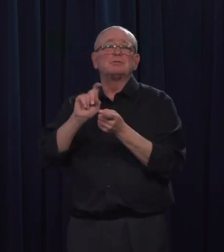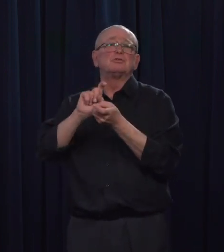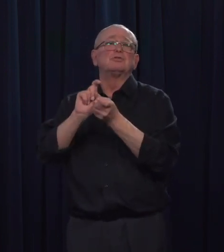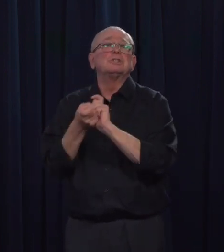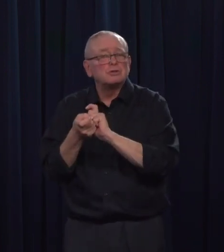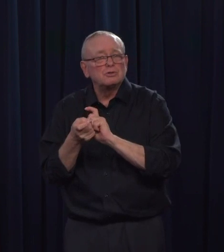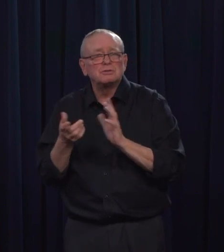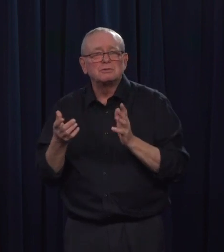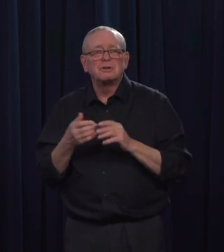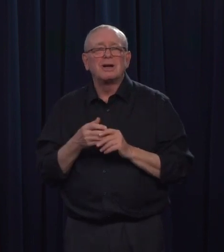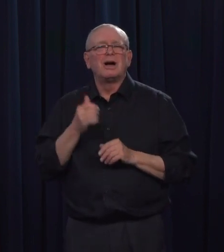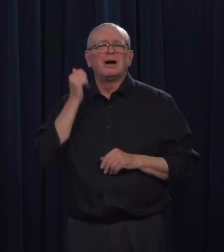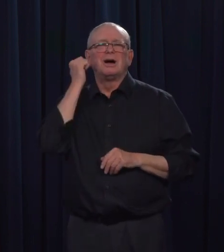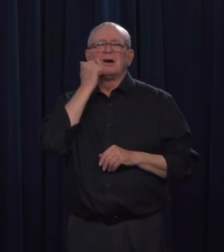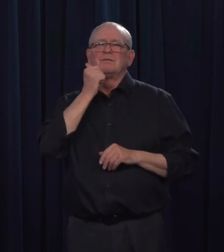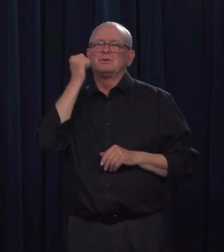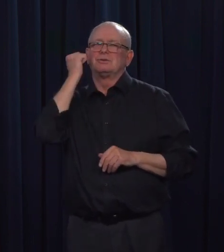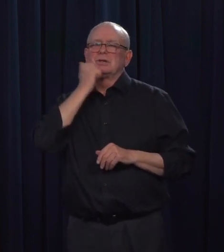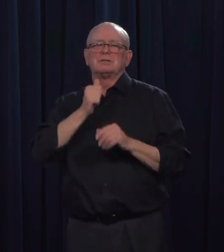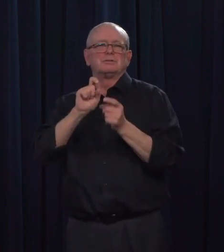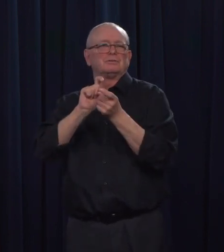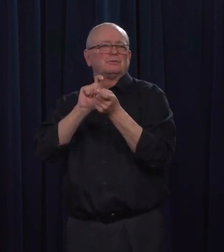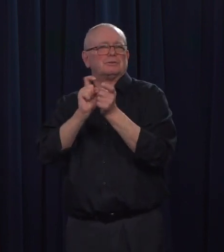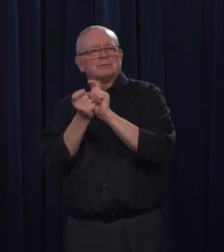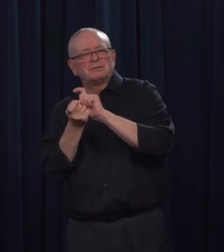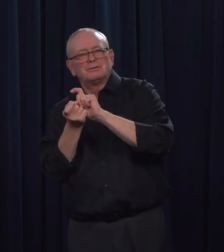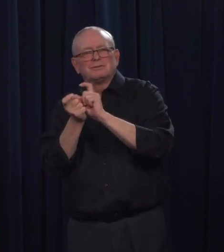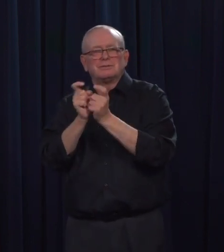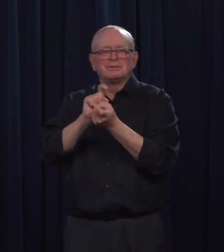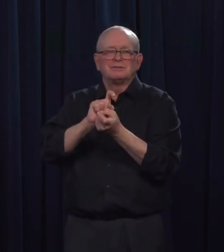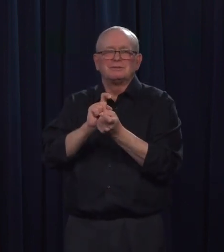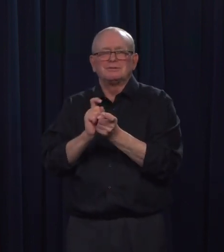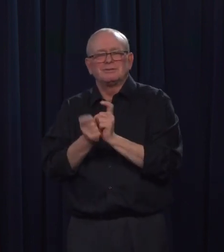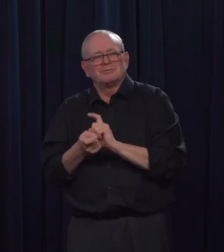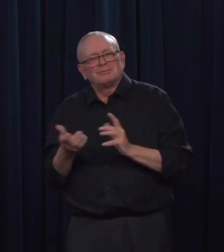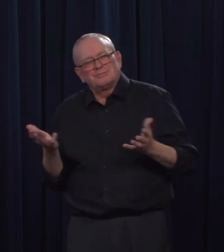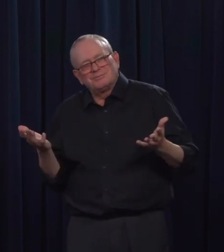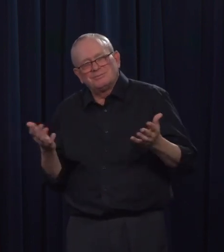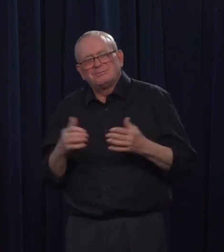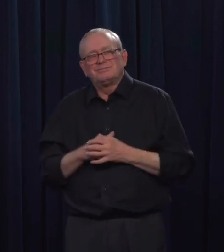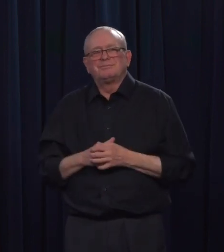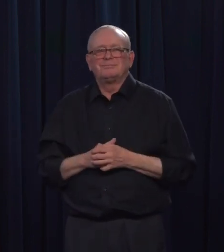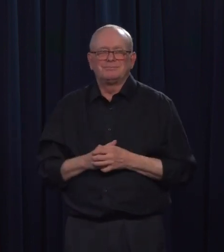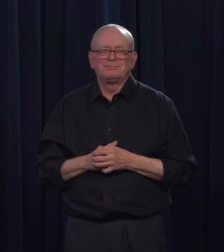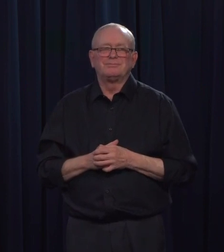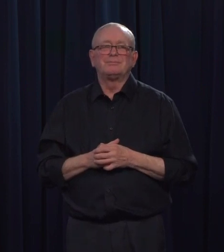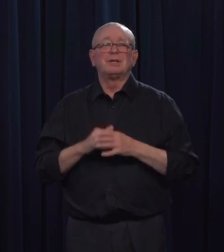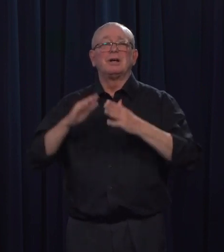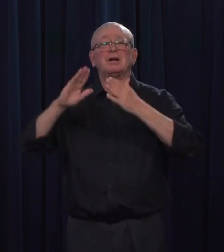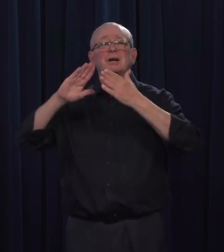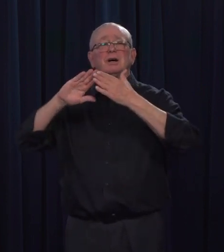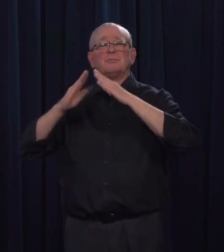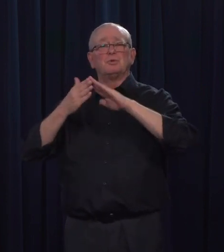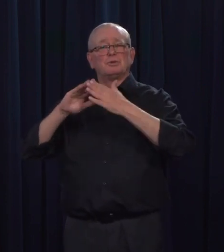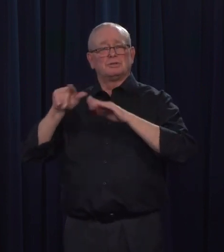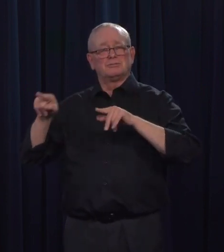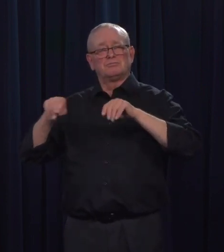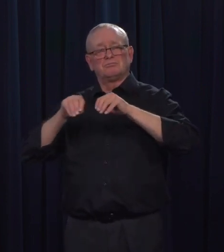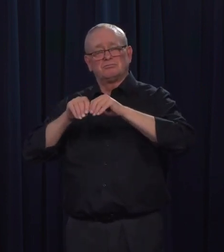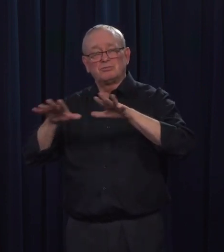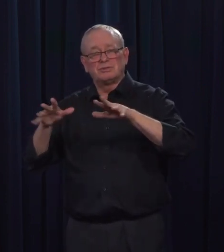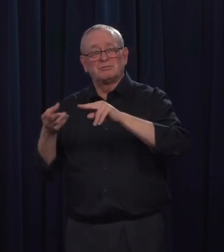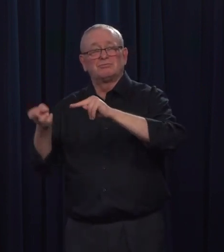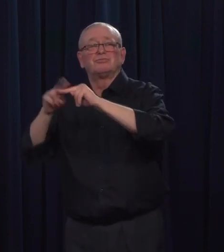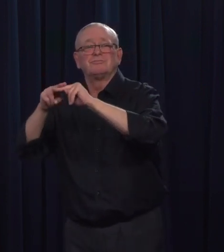a situation that's constantly evolving, and we continue to see, again, these numbers of community spread that are concerning. And